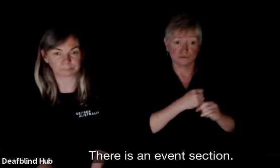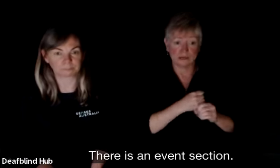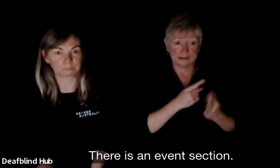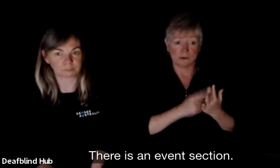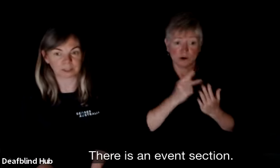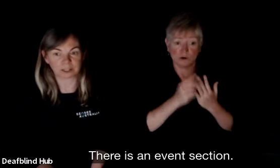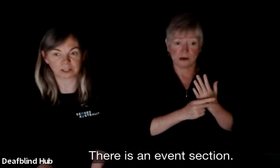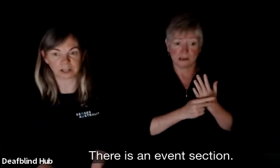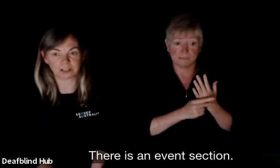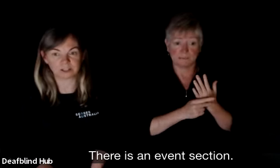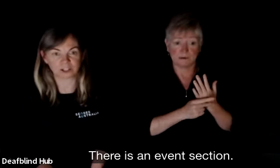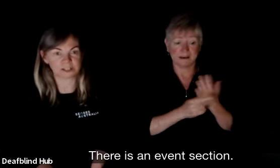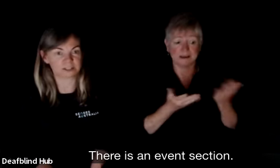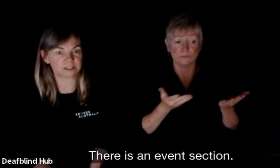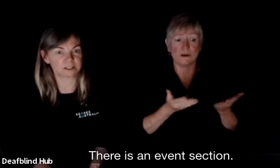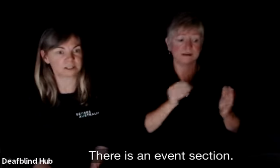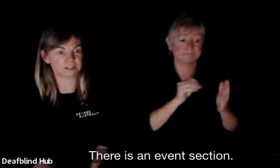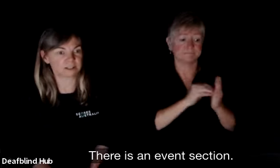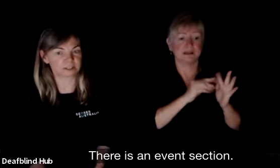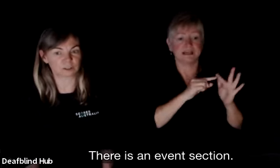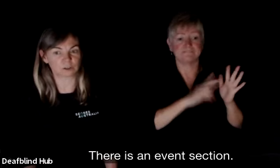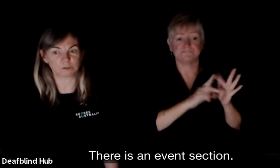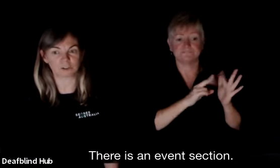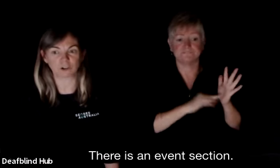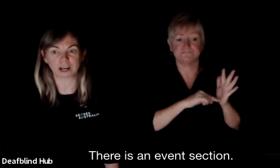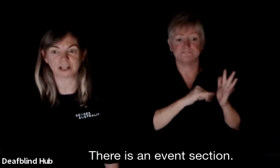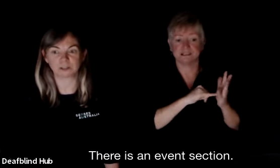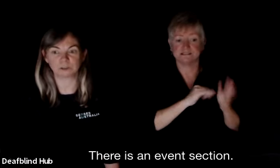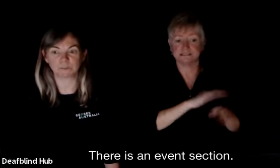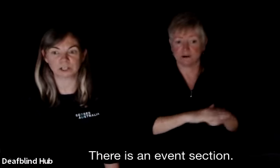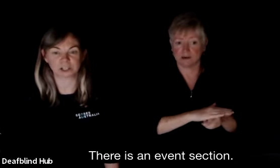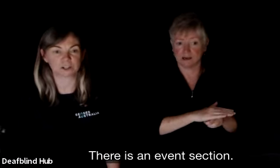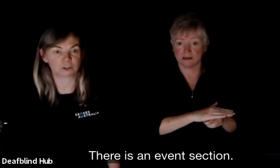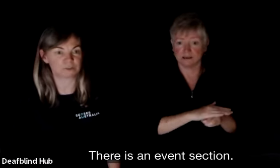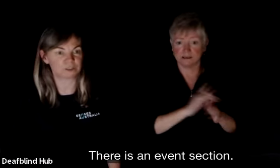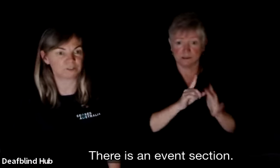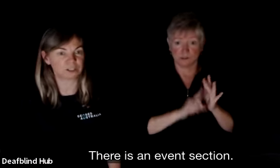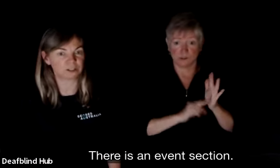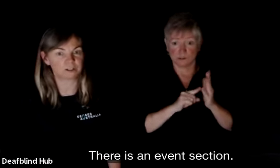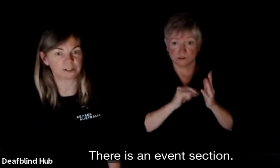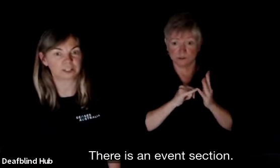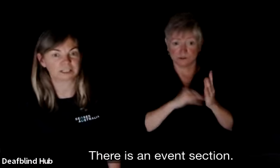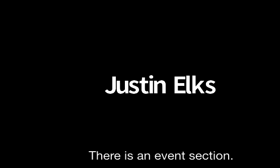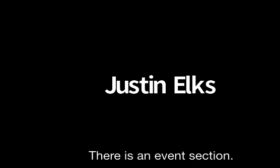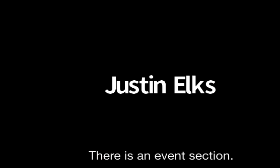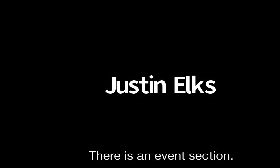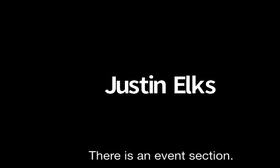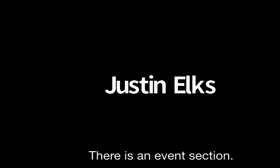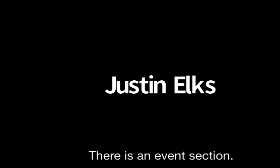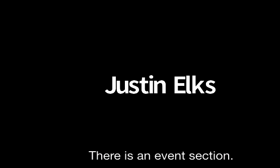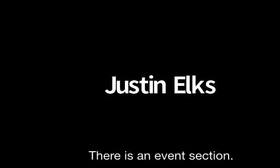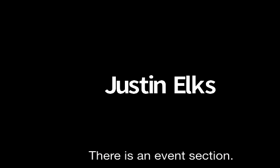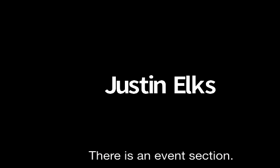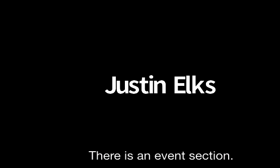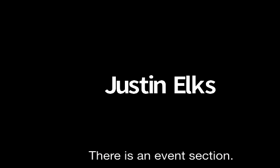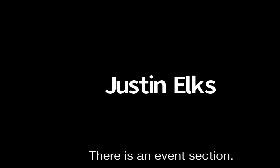Justin has his hand up. Okay, Justin. So Craig, can you bring Justin across with video?